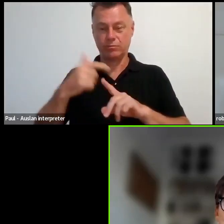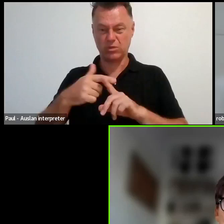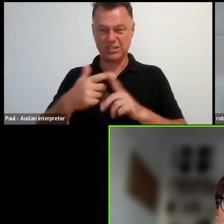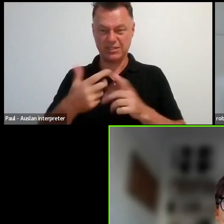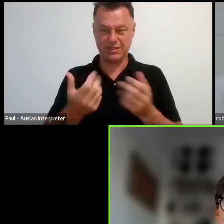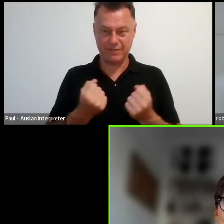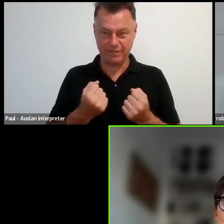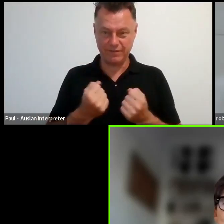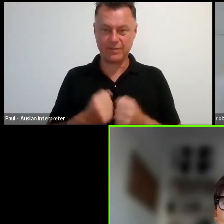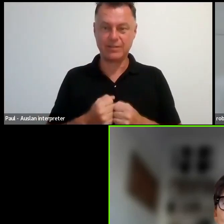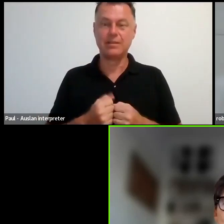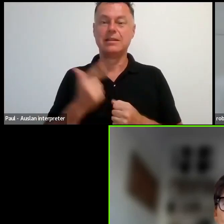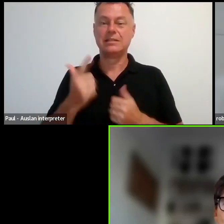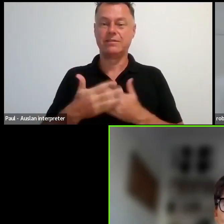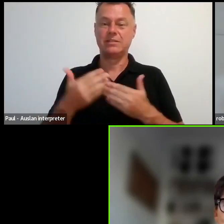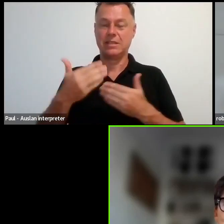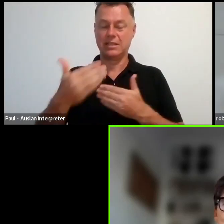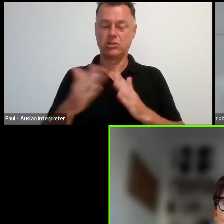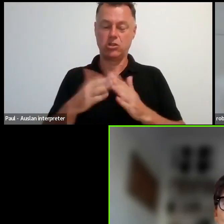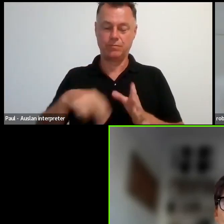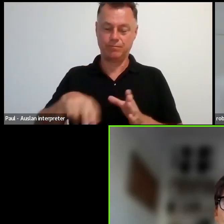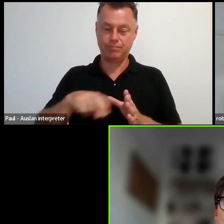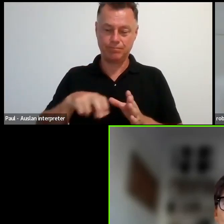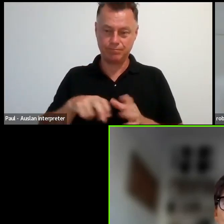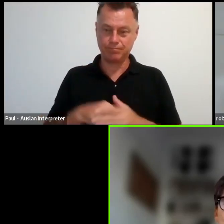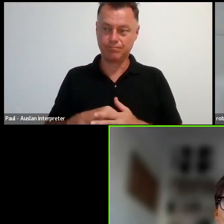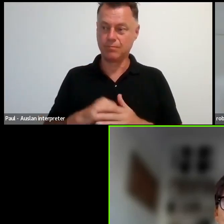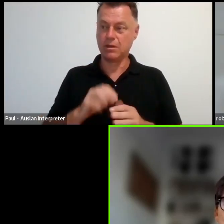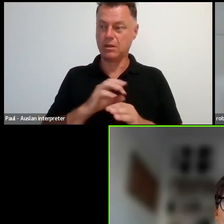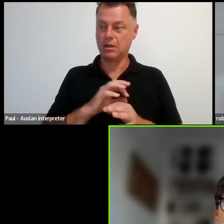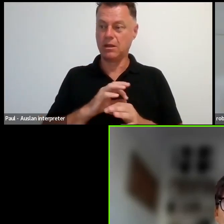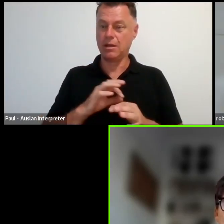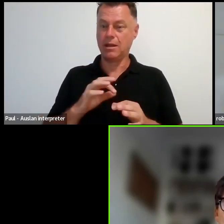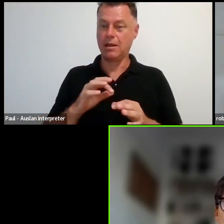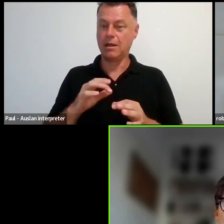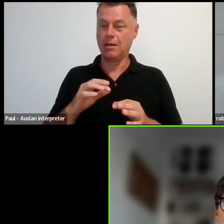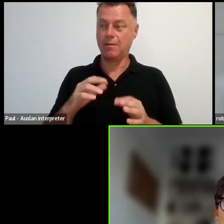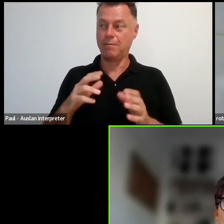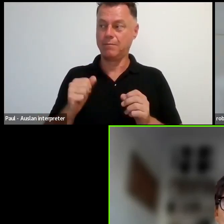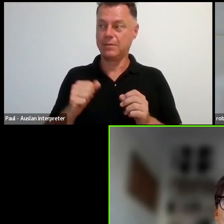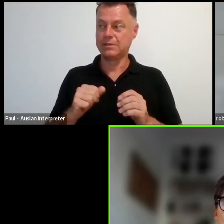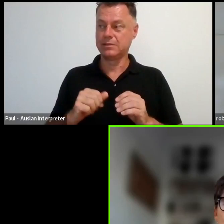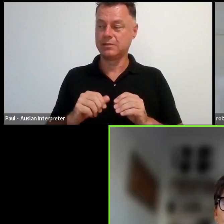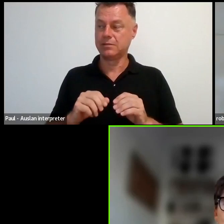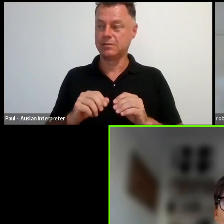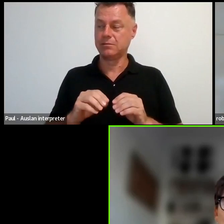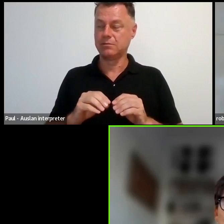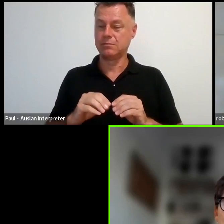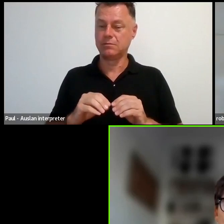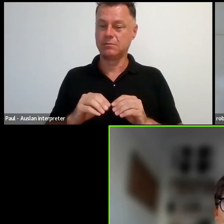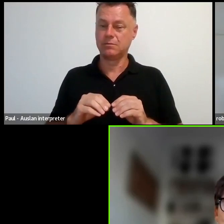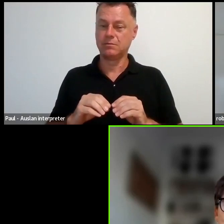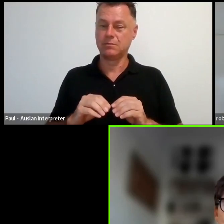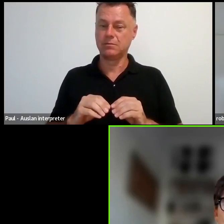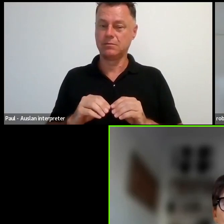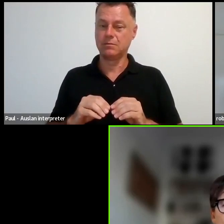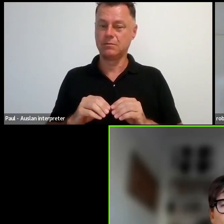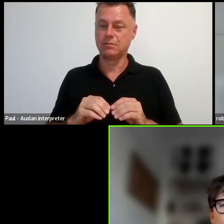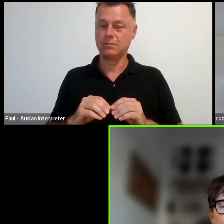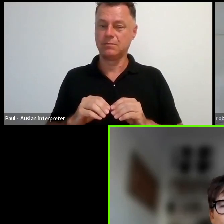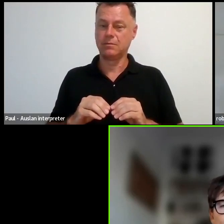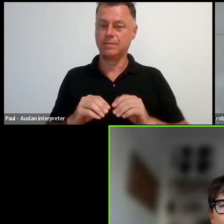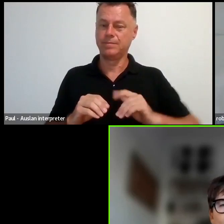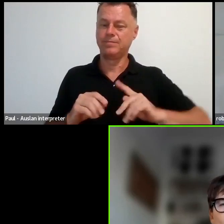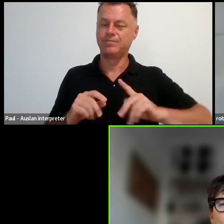is now asymptomatic, do they have to isolate if another household member then tests positive with the virus a week or so later? So this